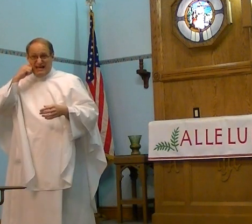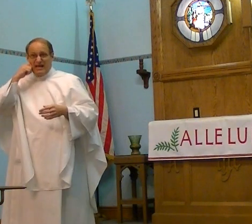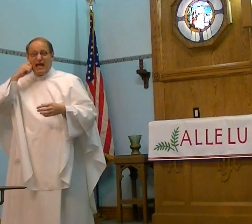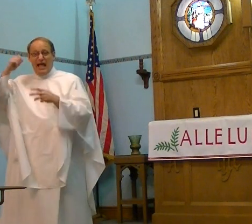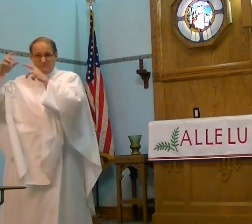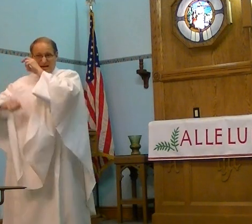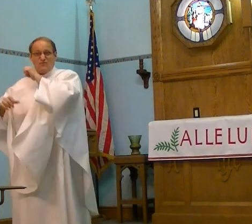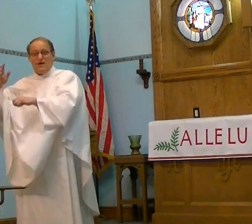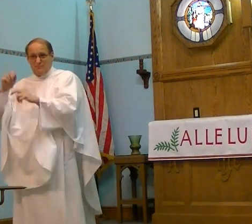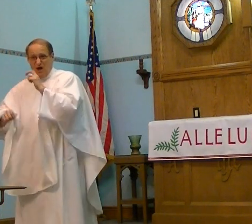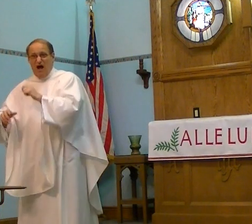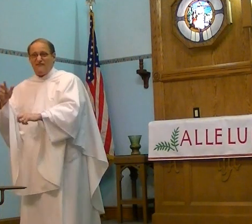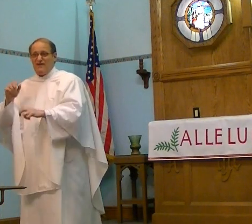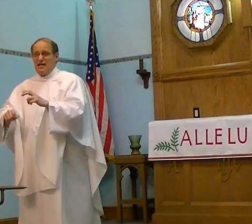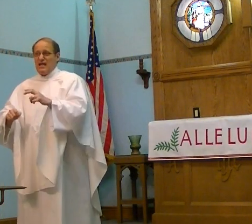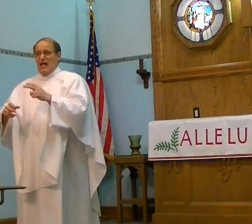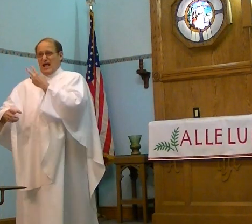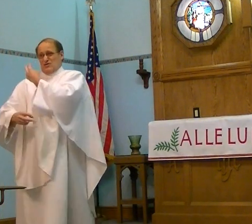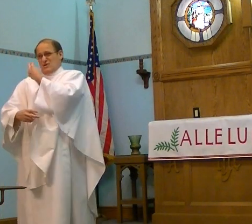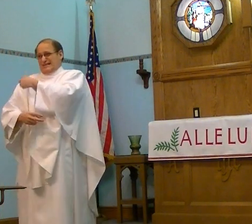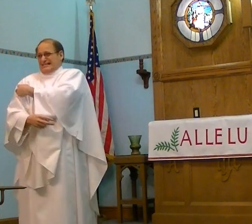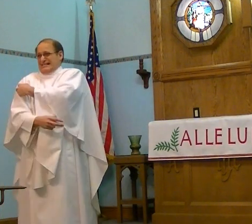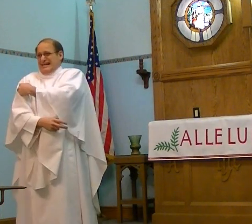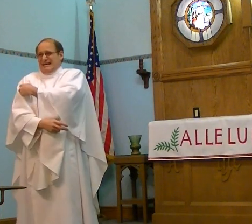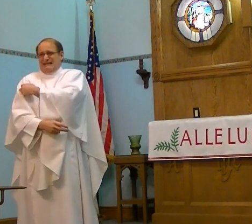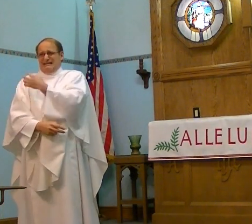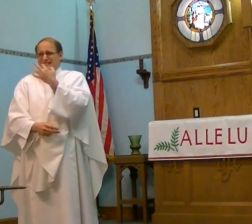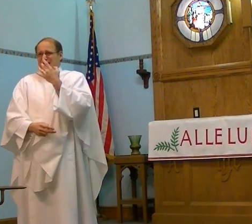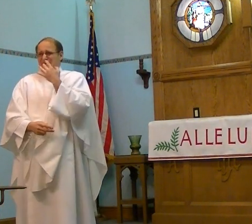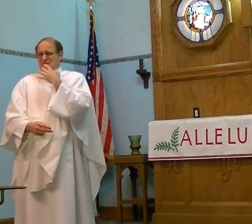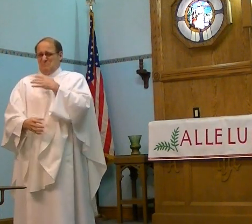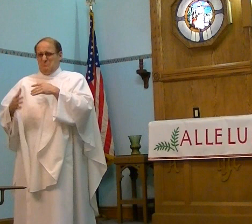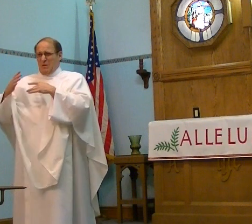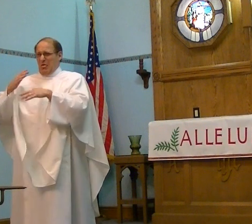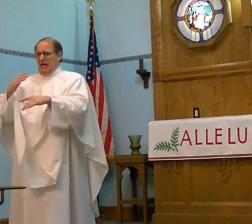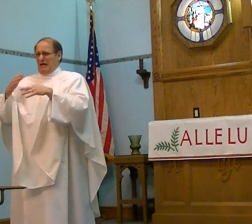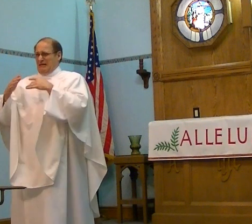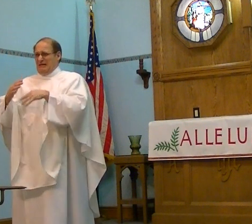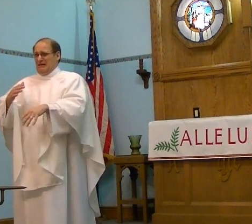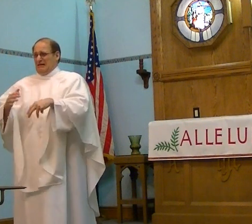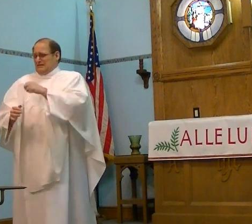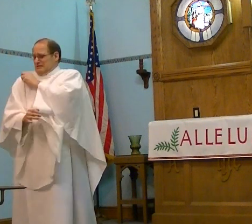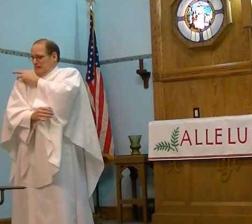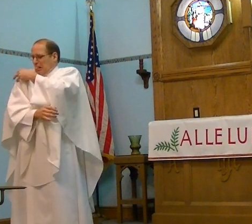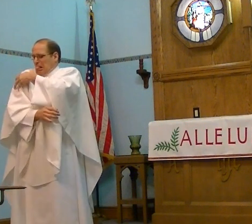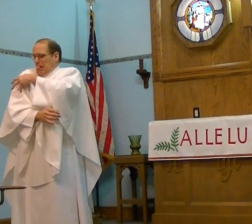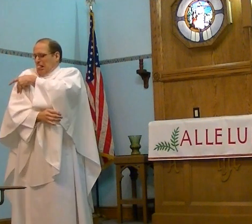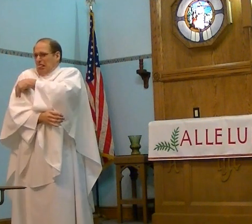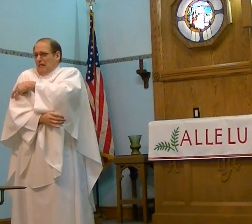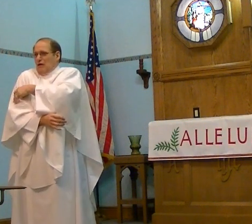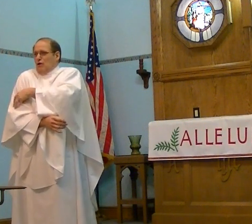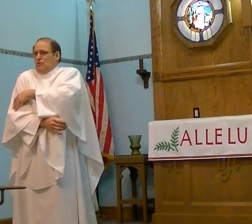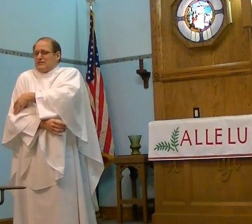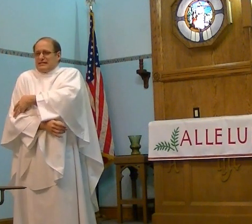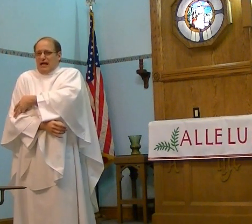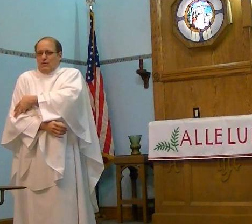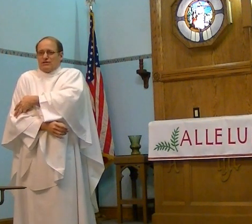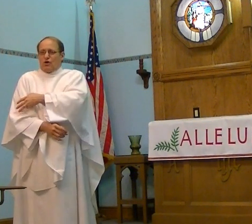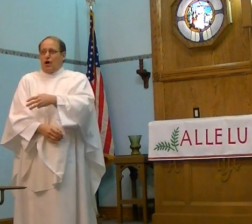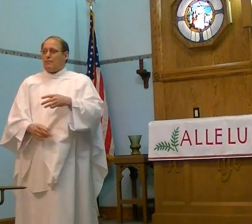had been ripped off. And you could see the blood just oozing down his arm.